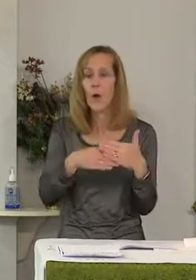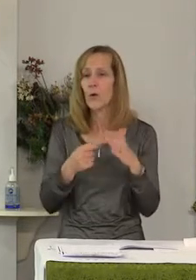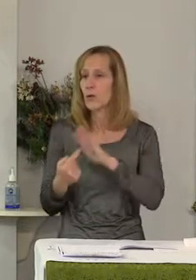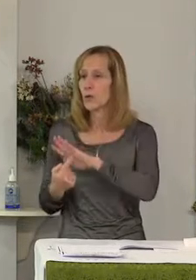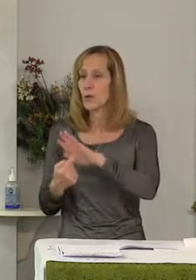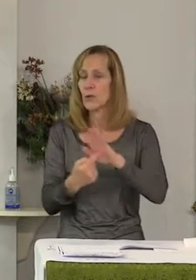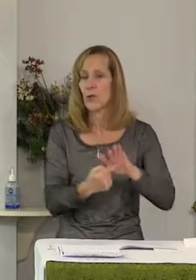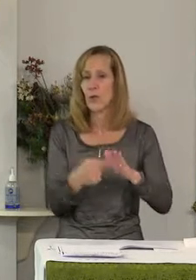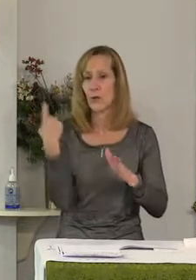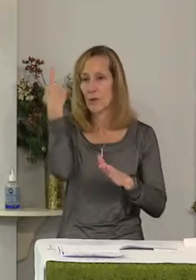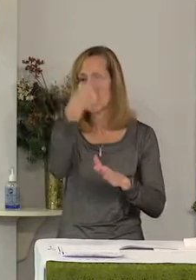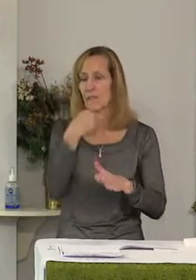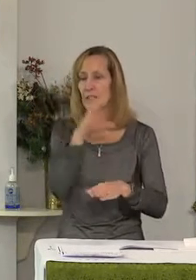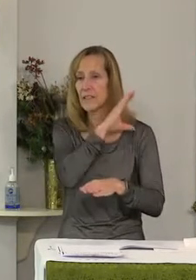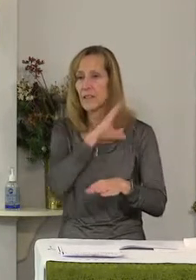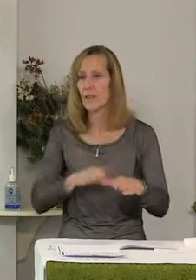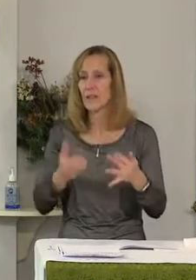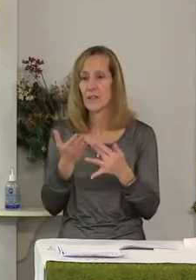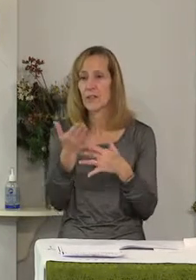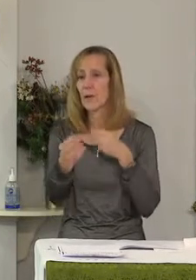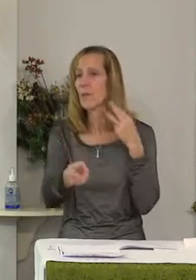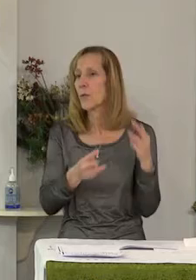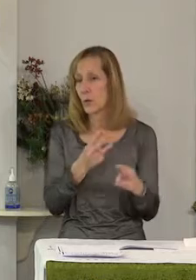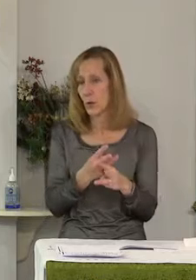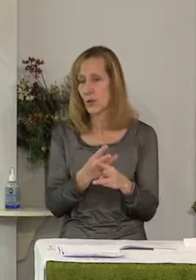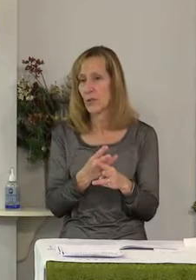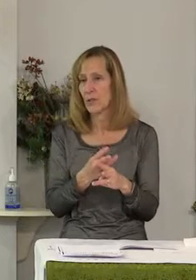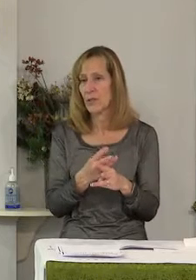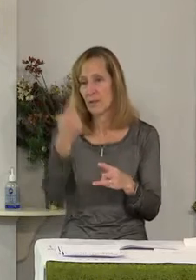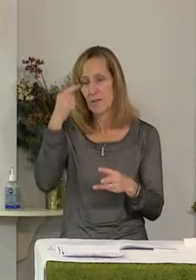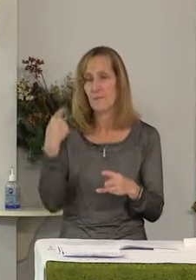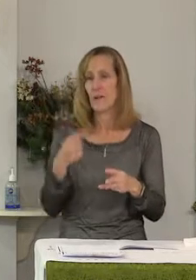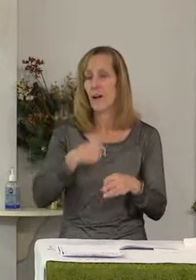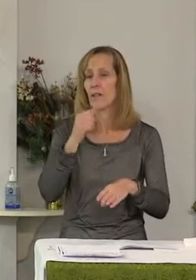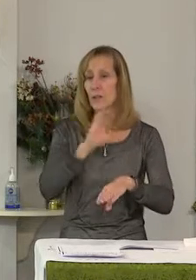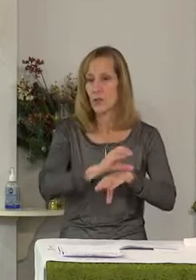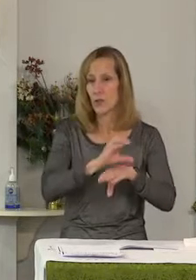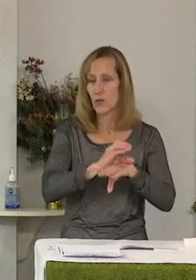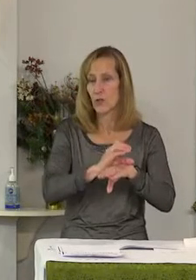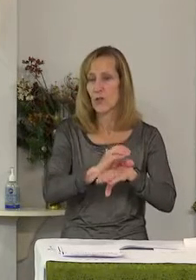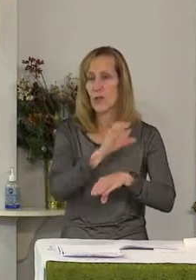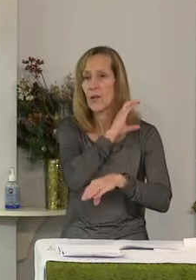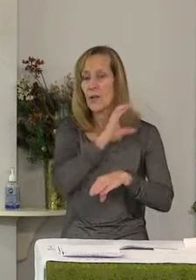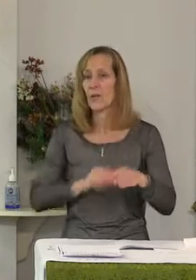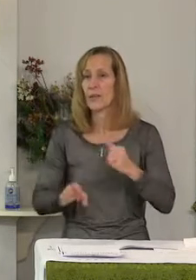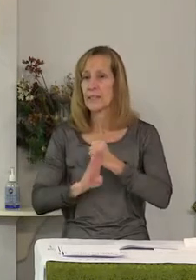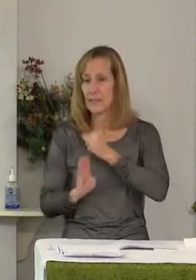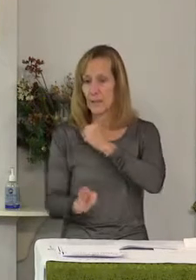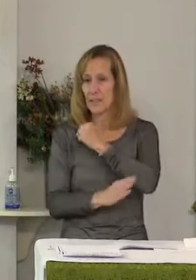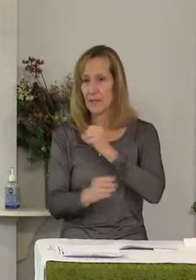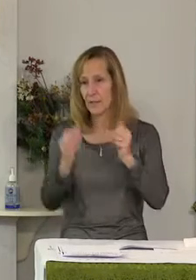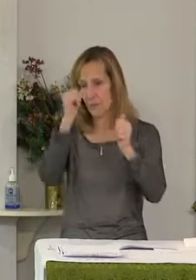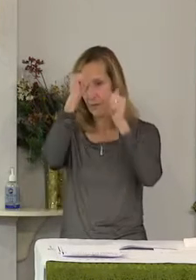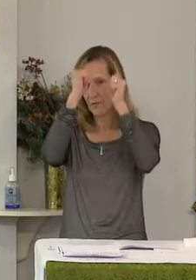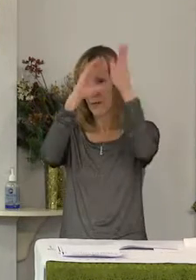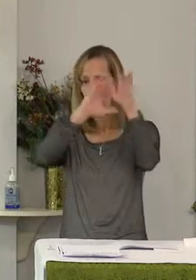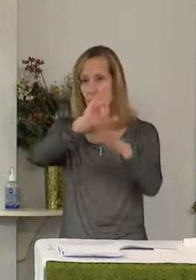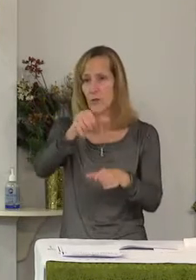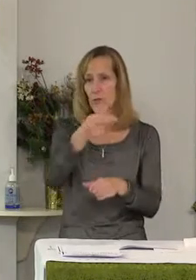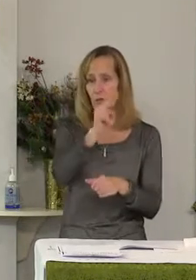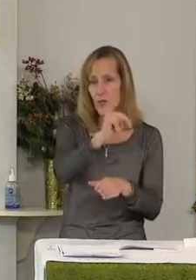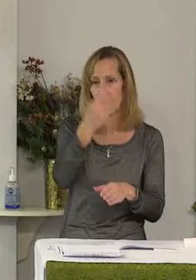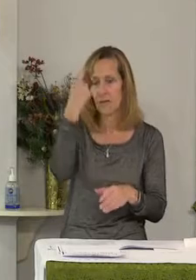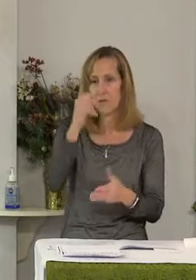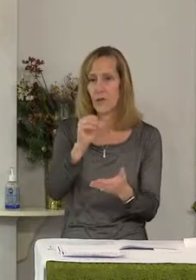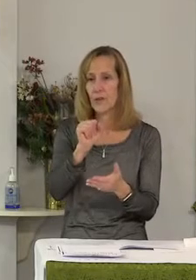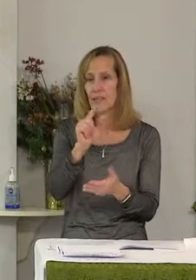show the face of Christ throughout the world, for our covenant congregation, Christ Episcopal and Father John,